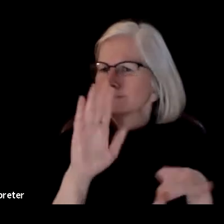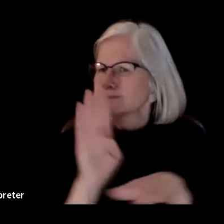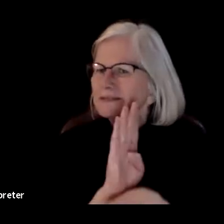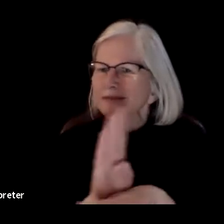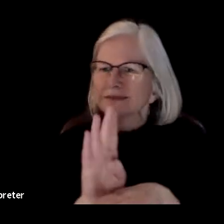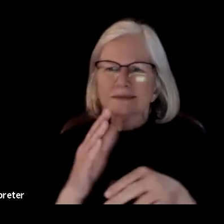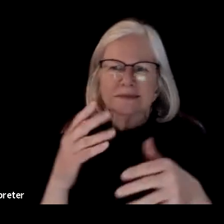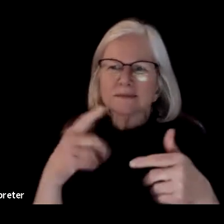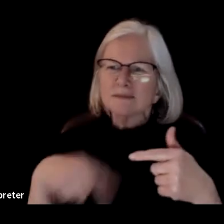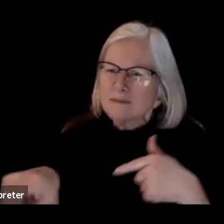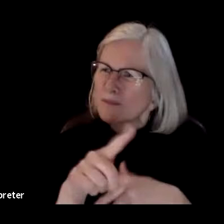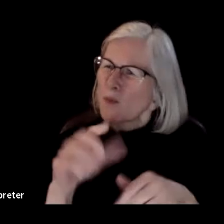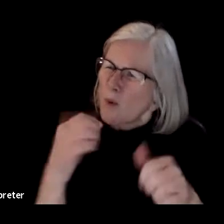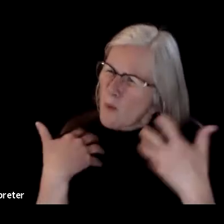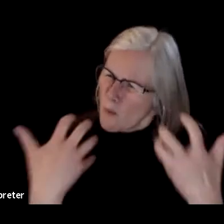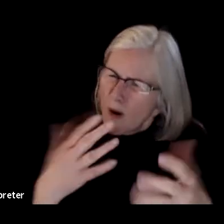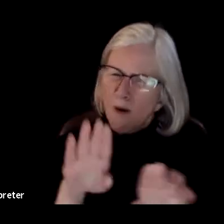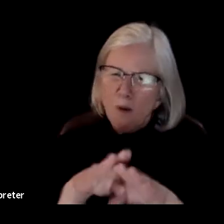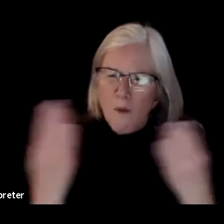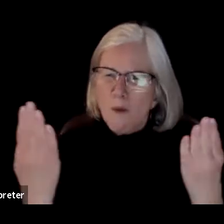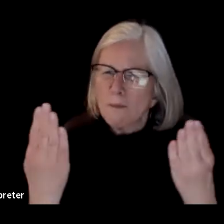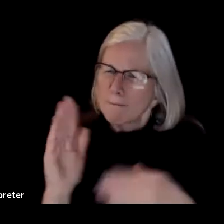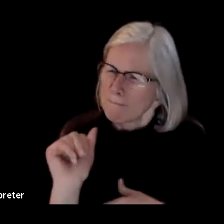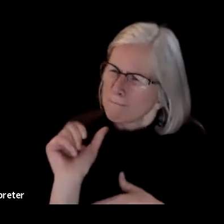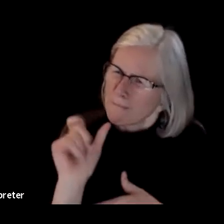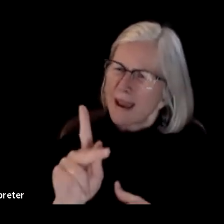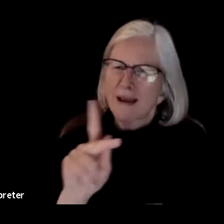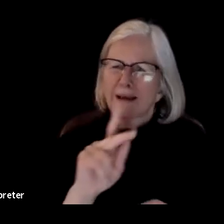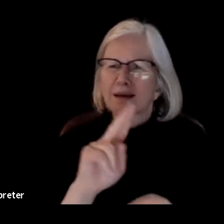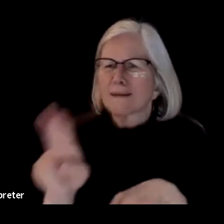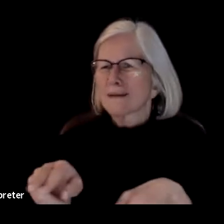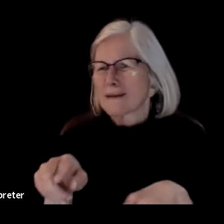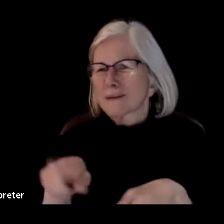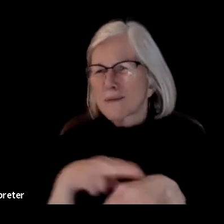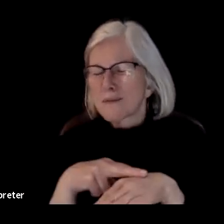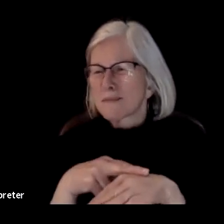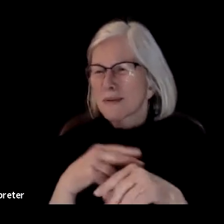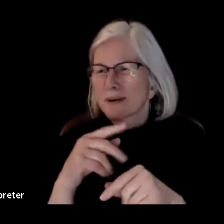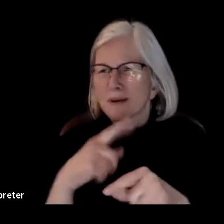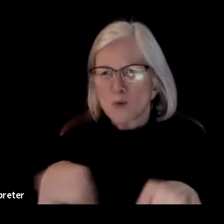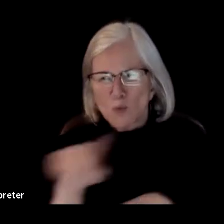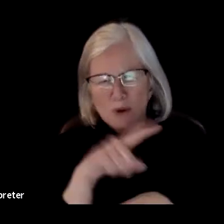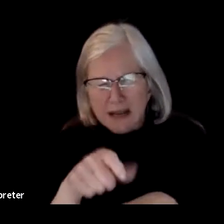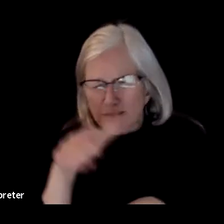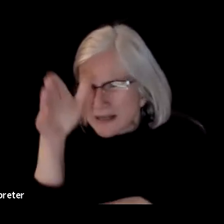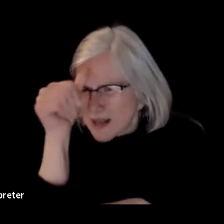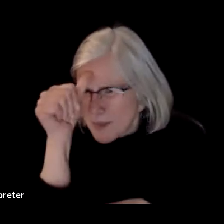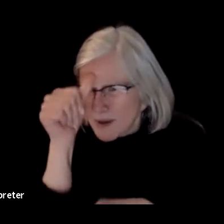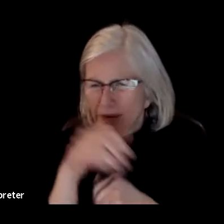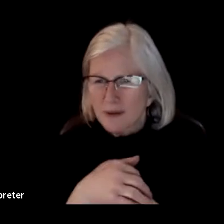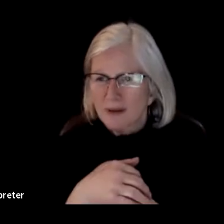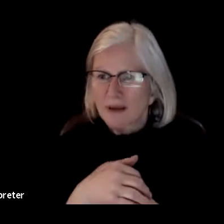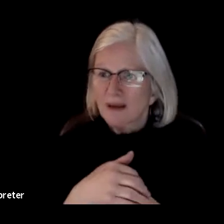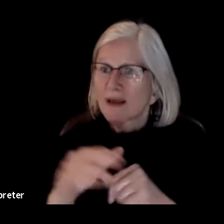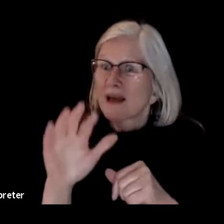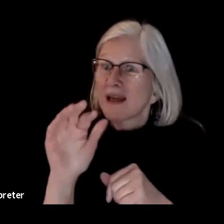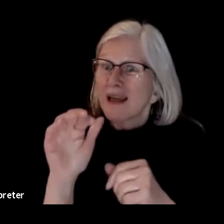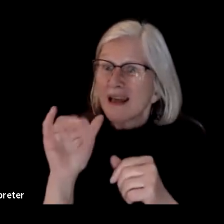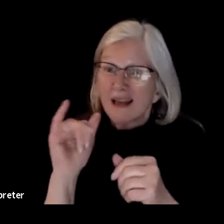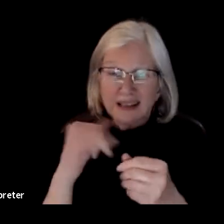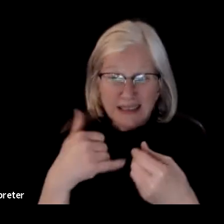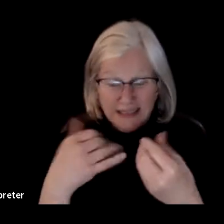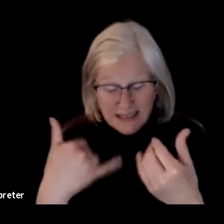open. As long as there are still cases of COVID-19 in the state, we need to remain